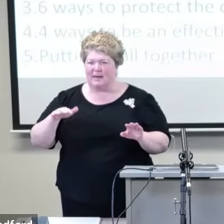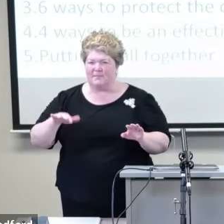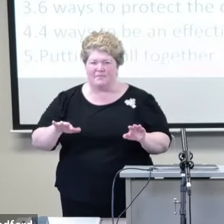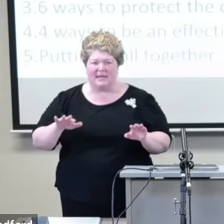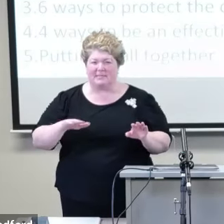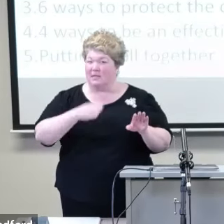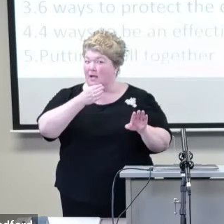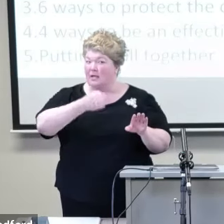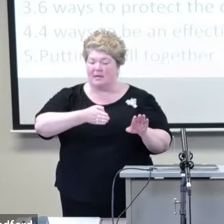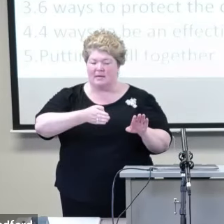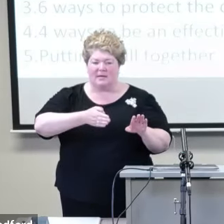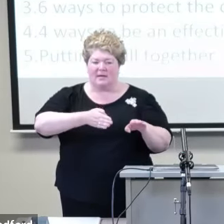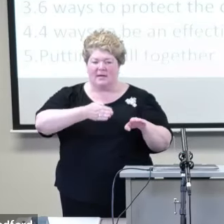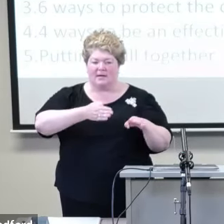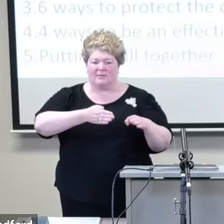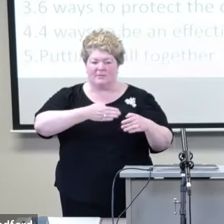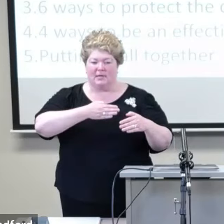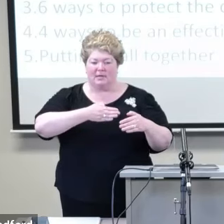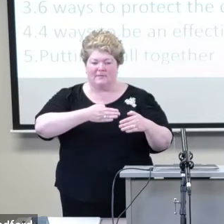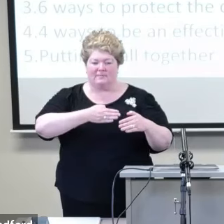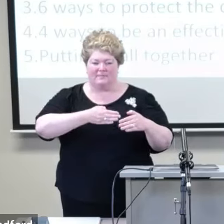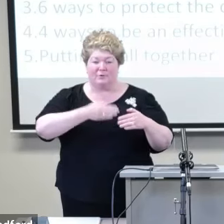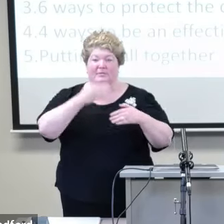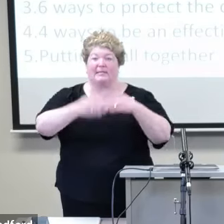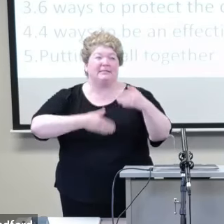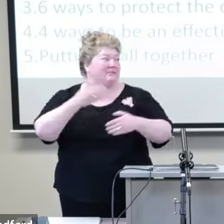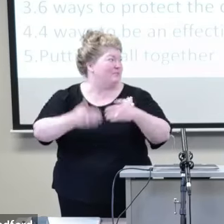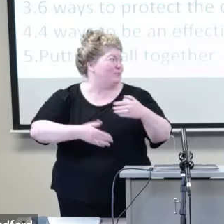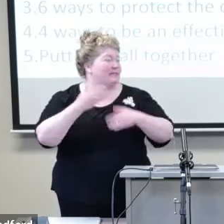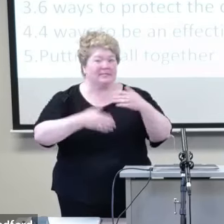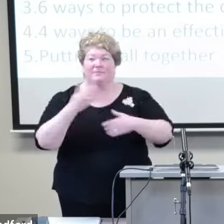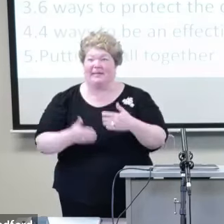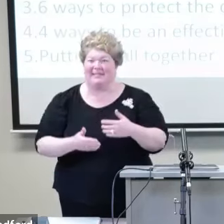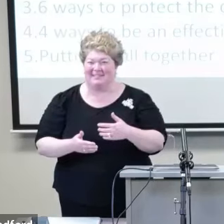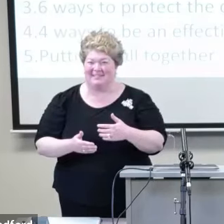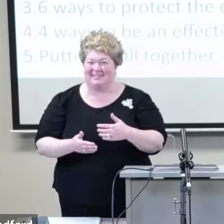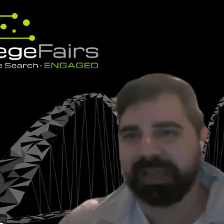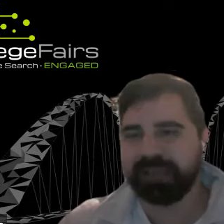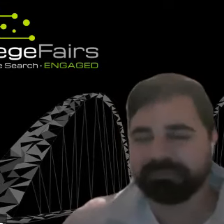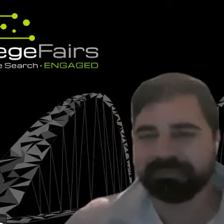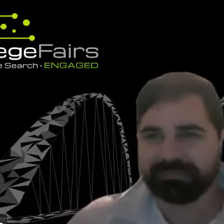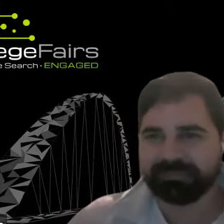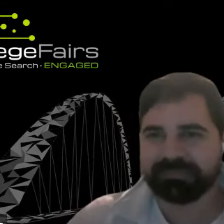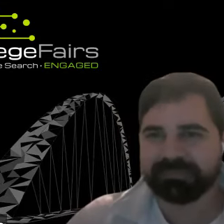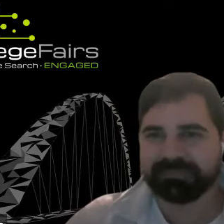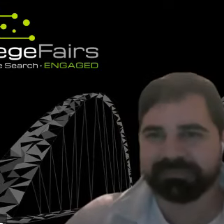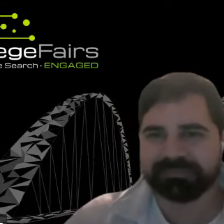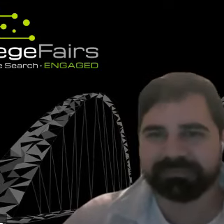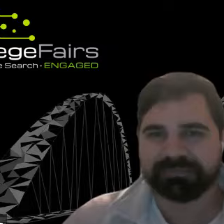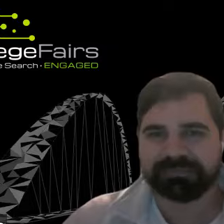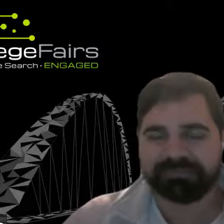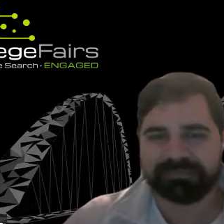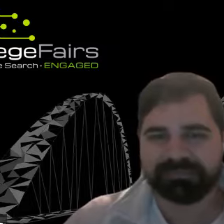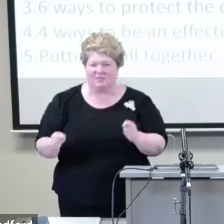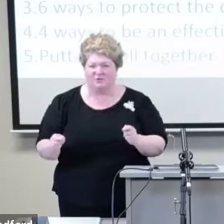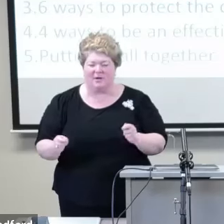has that it's not a a predictive predictive beat yeah it's a beat that you're not going to be